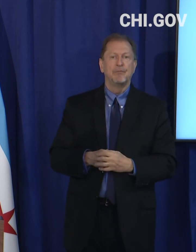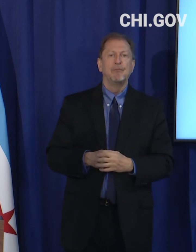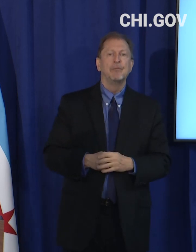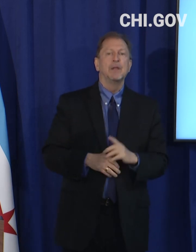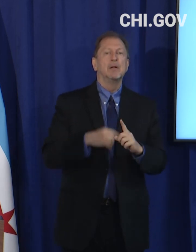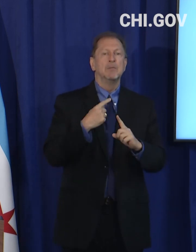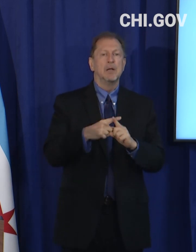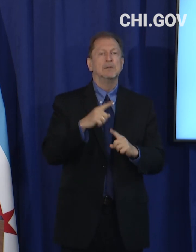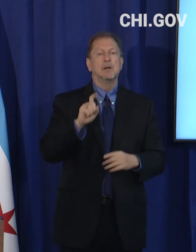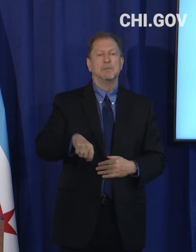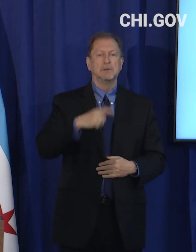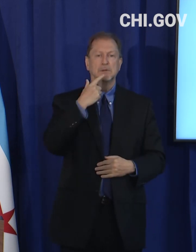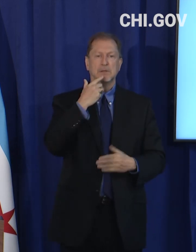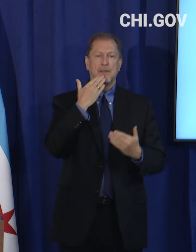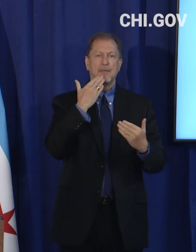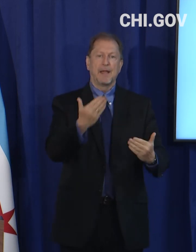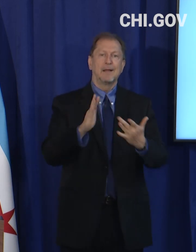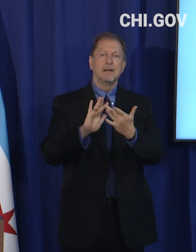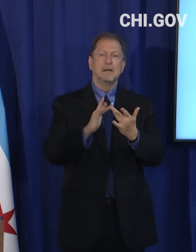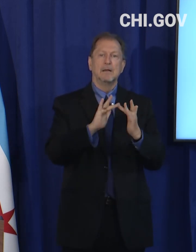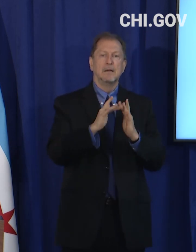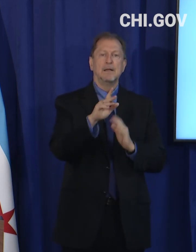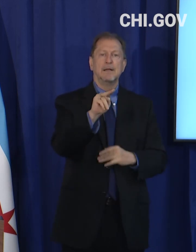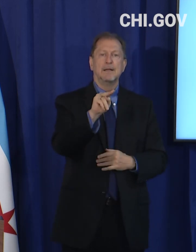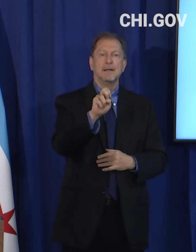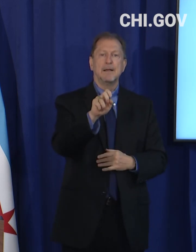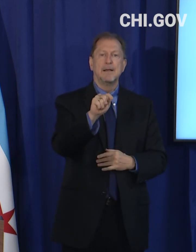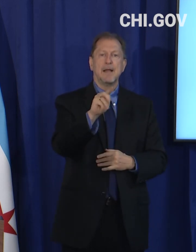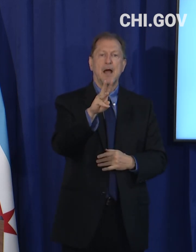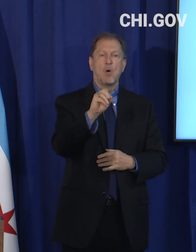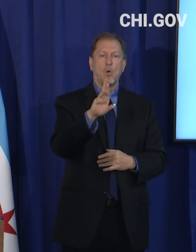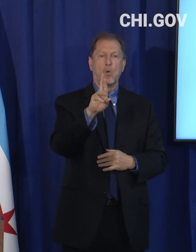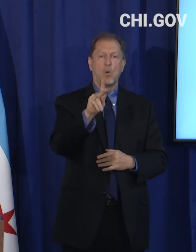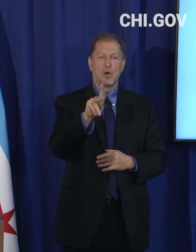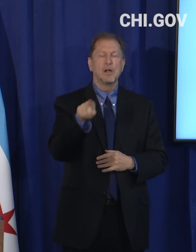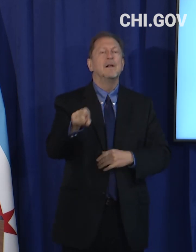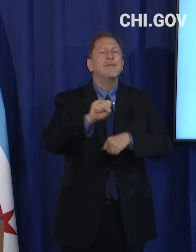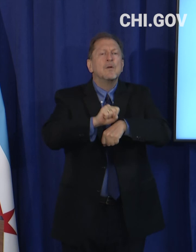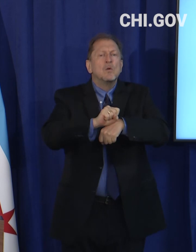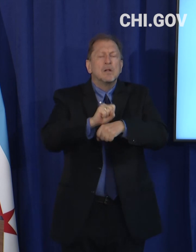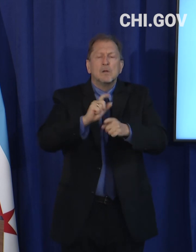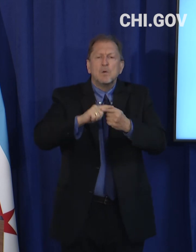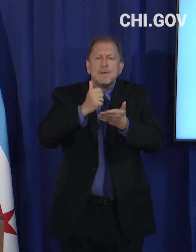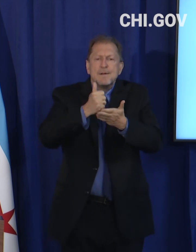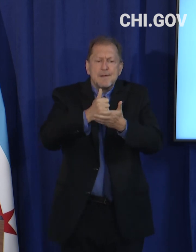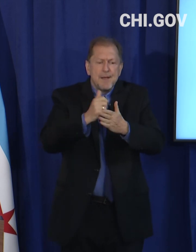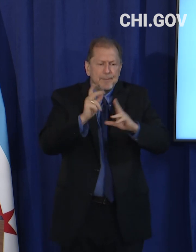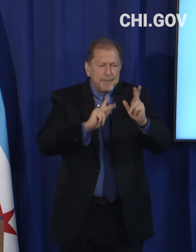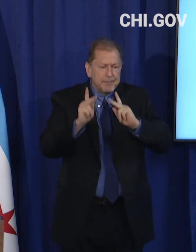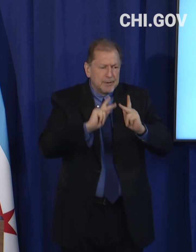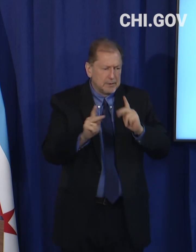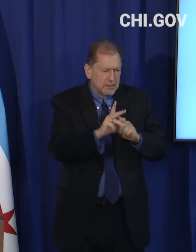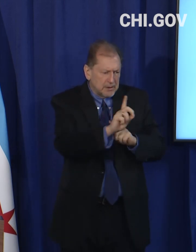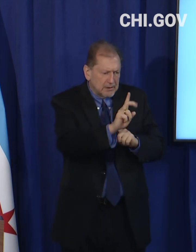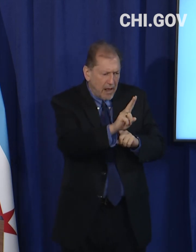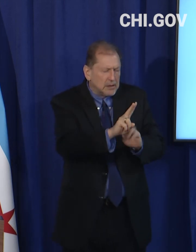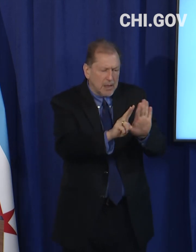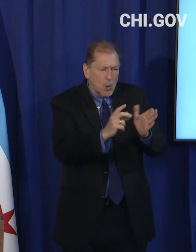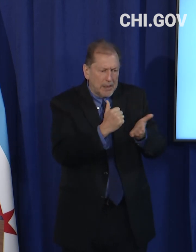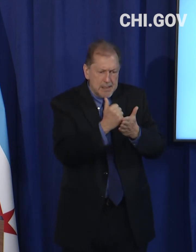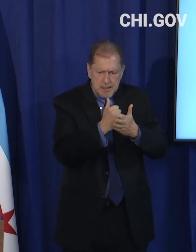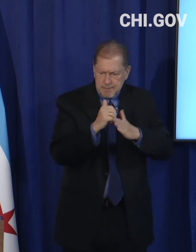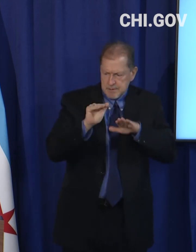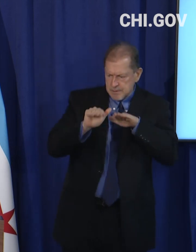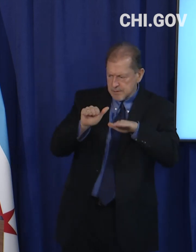the network, Advocating Against Domestic Violence, and its membership for its partnership and continued advocacy